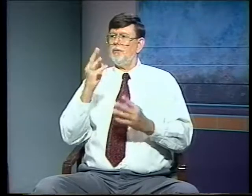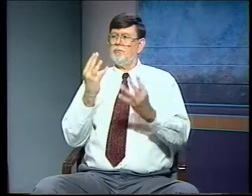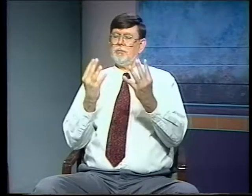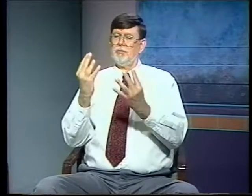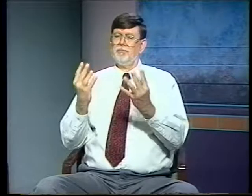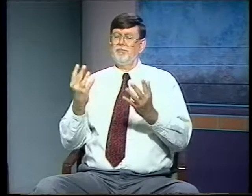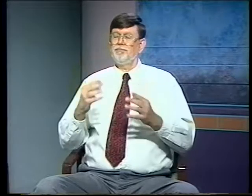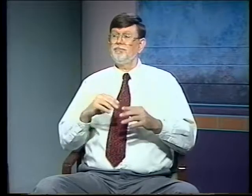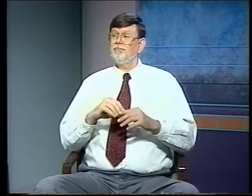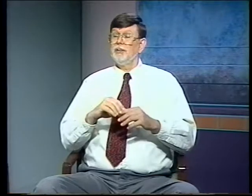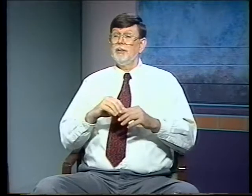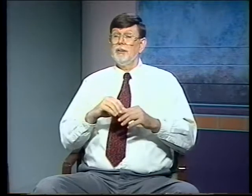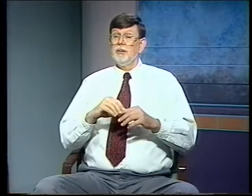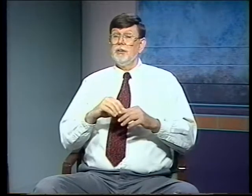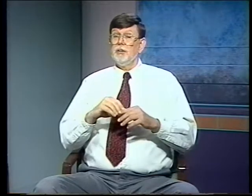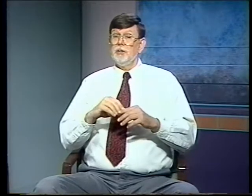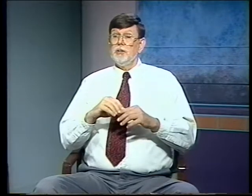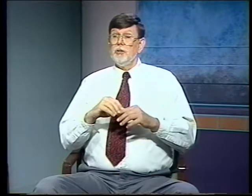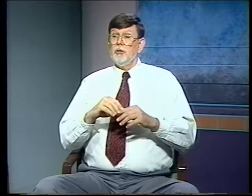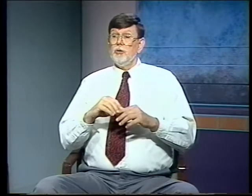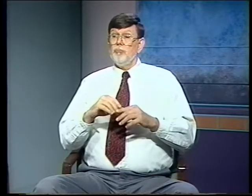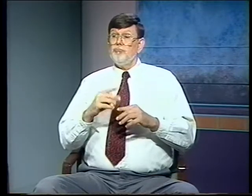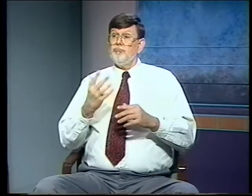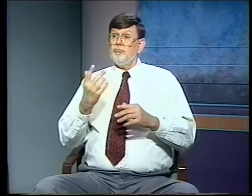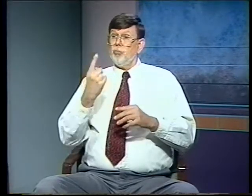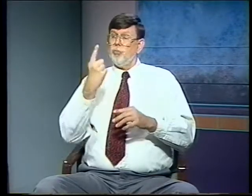sign, which can mean powwow.